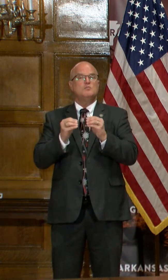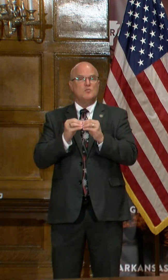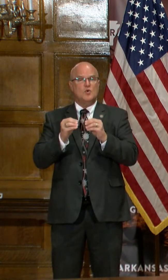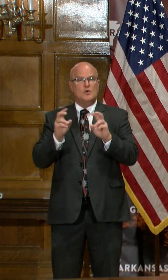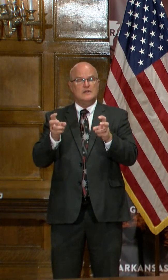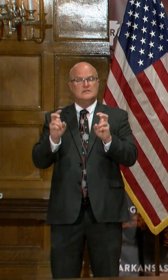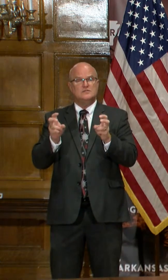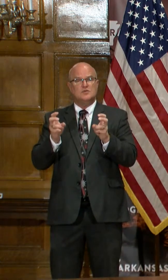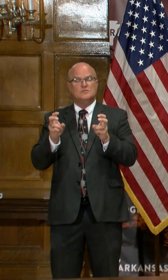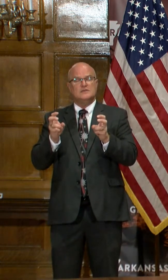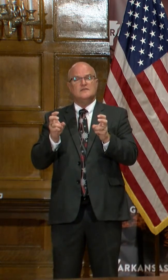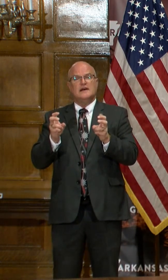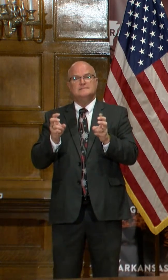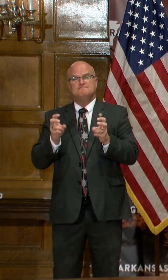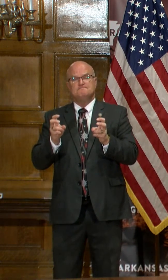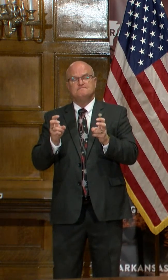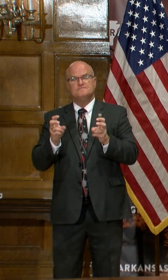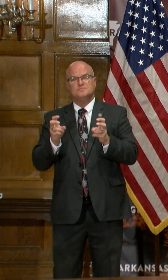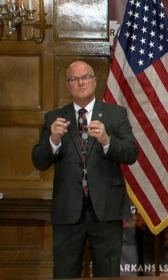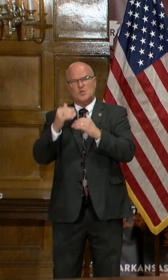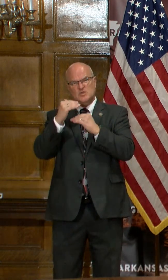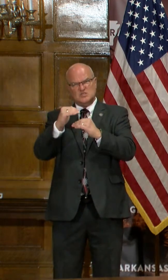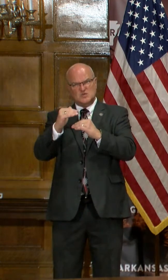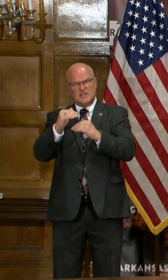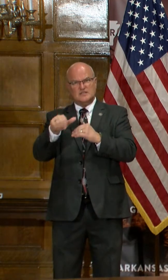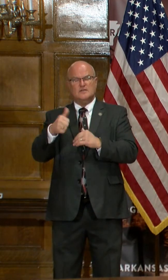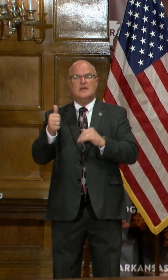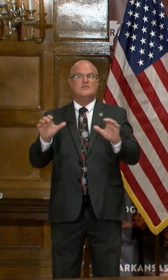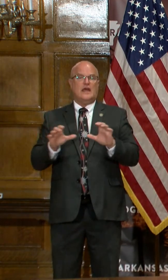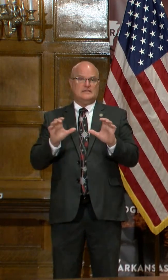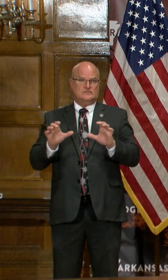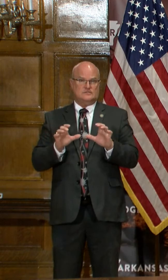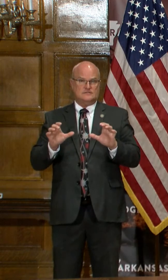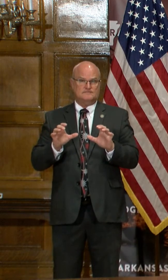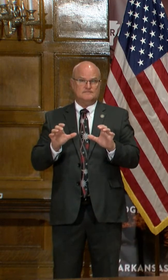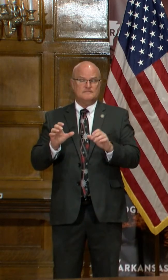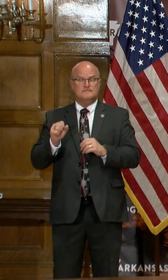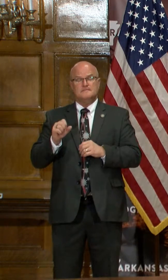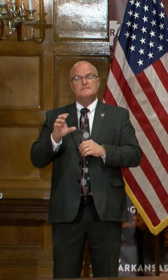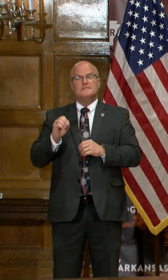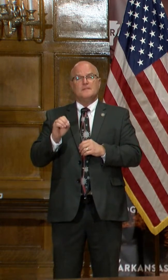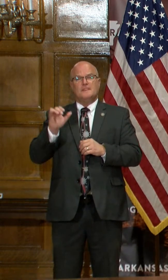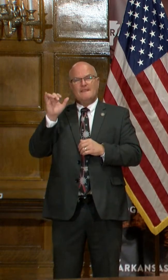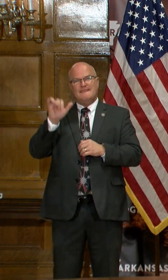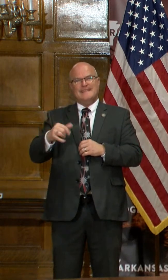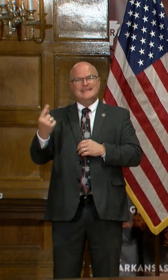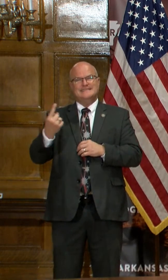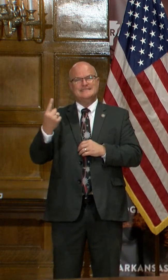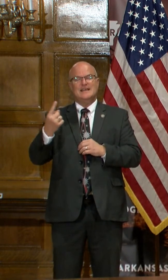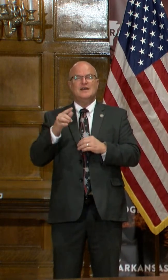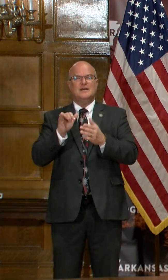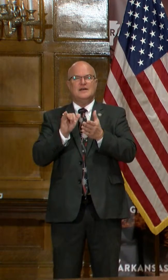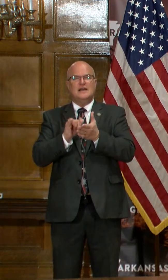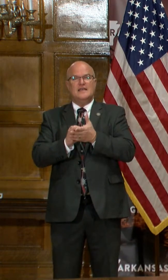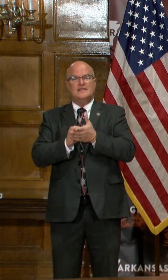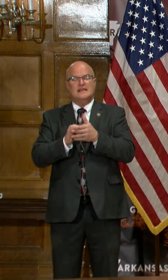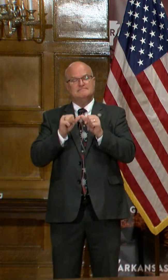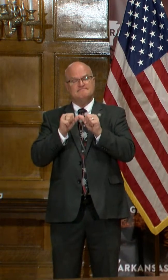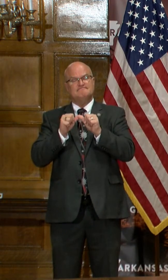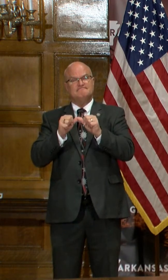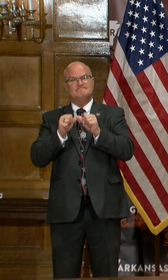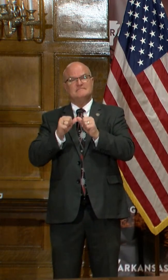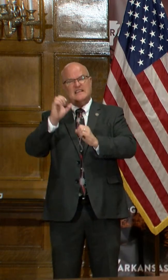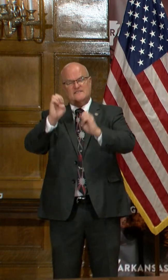in terms of restrictions or other actions. And so that's something that's a